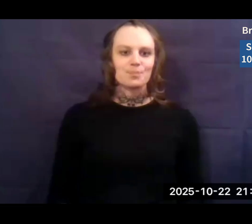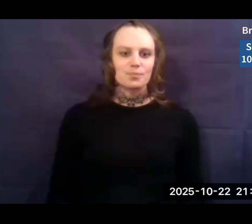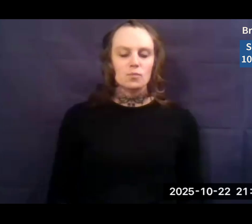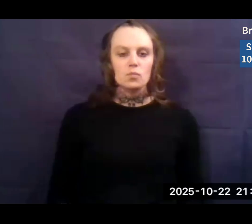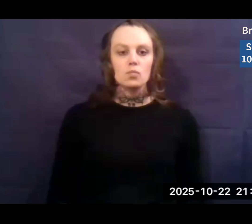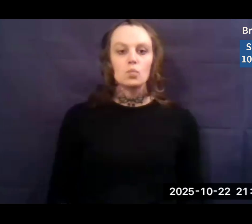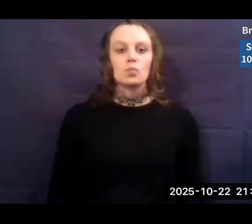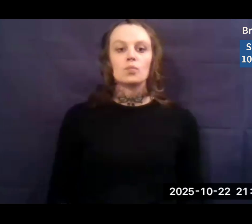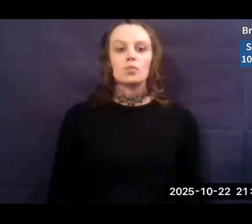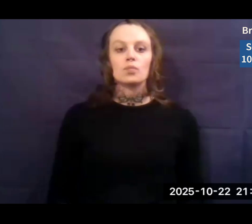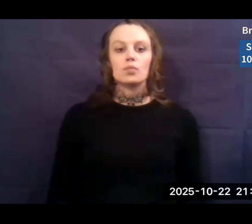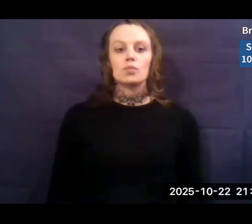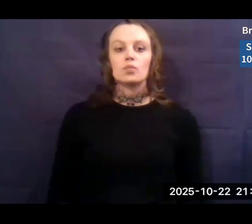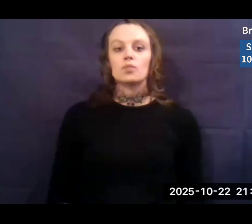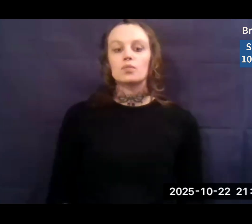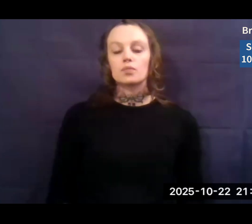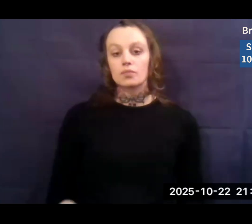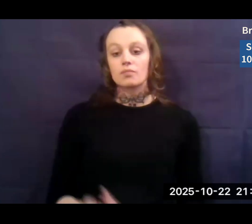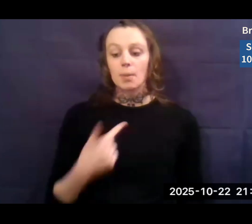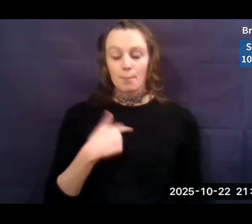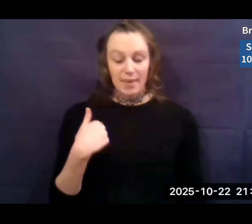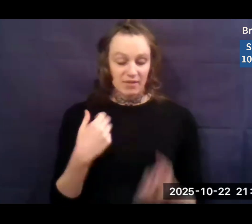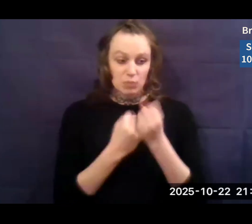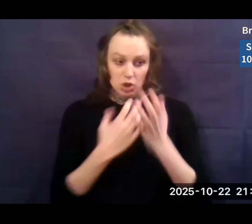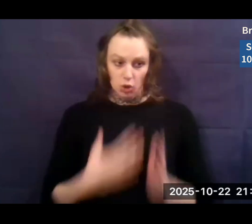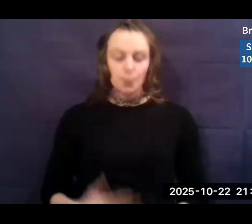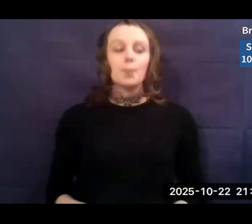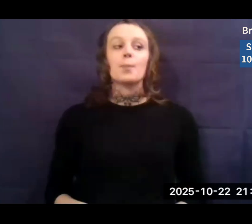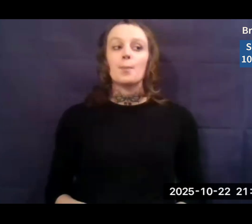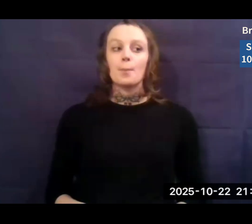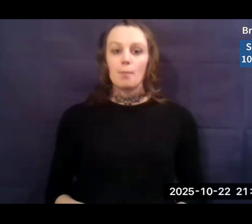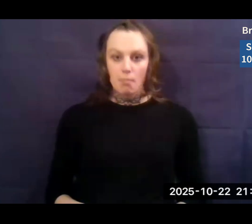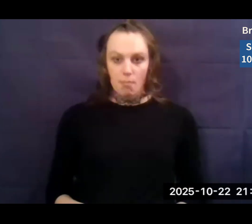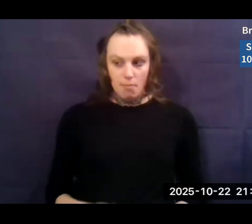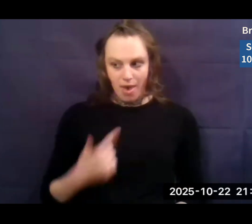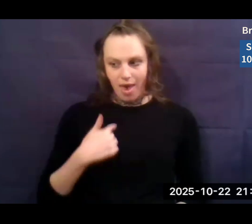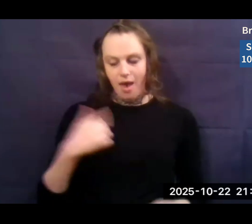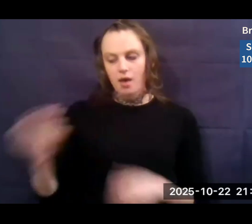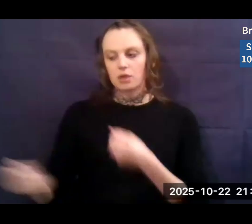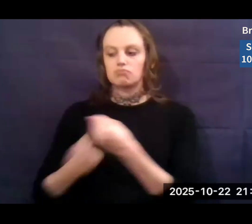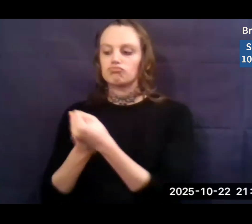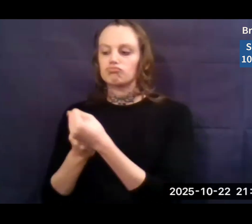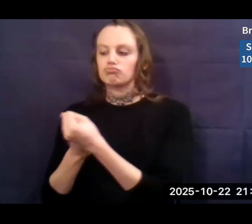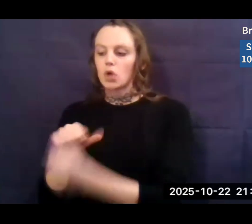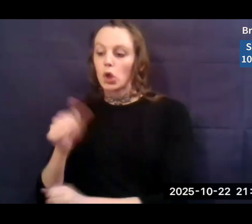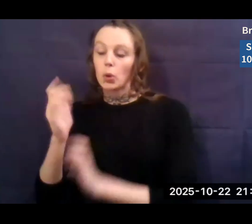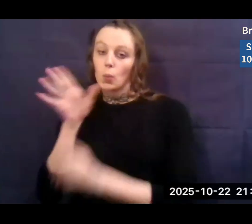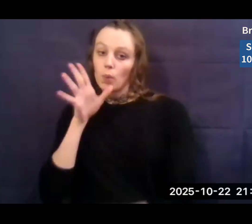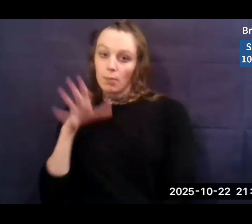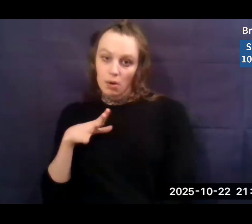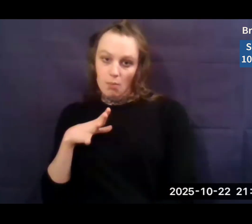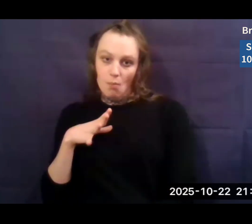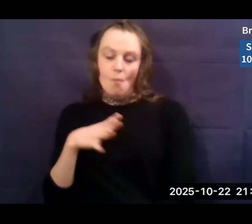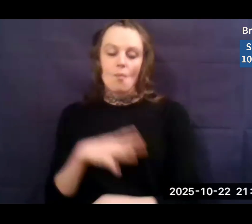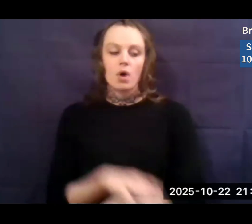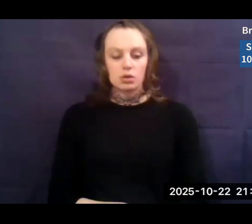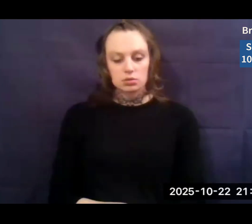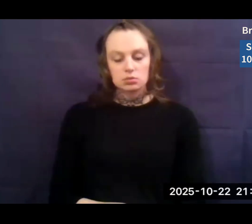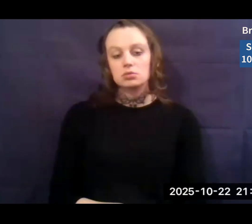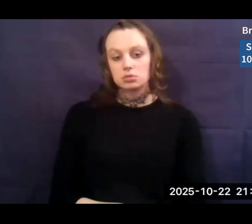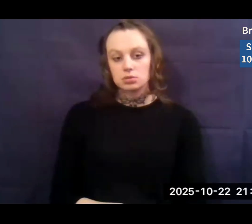And I do have a sponsor, and I sponsor other women. Um,